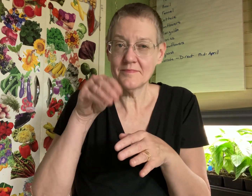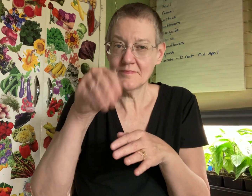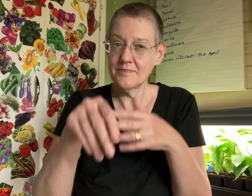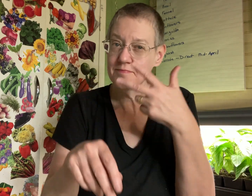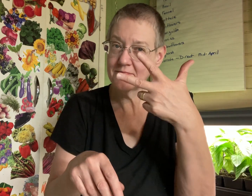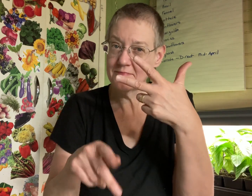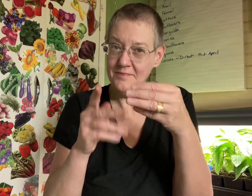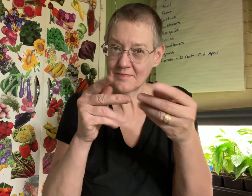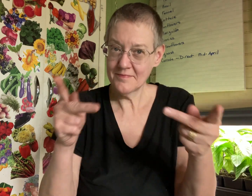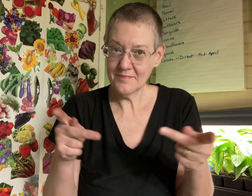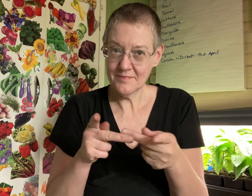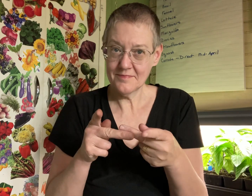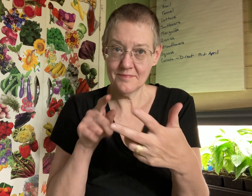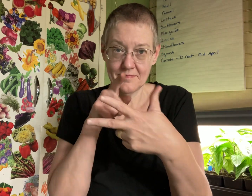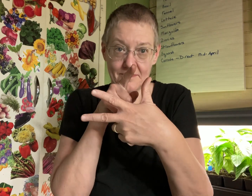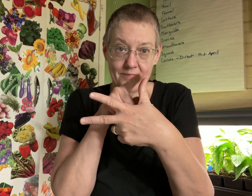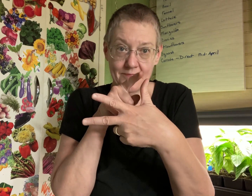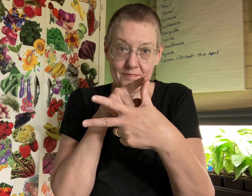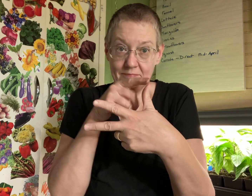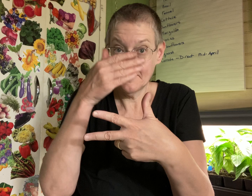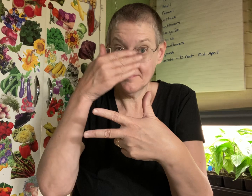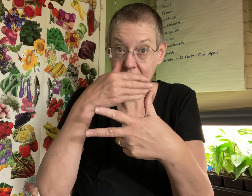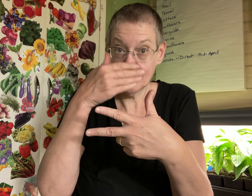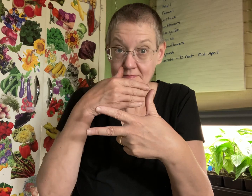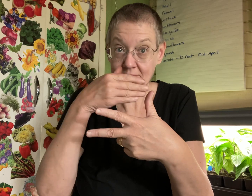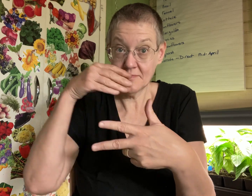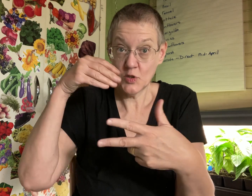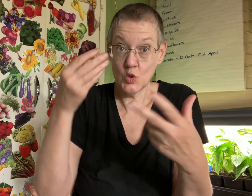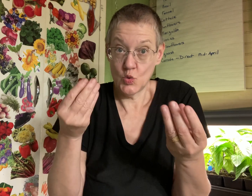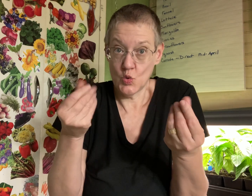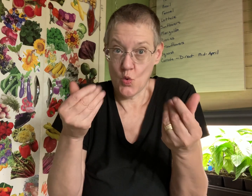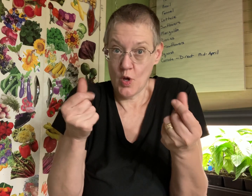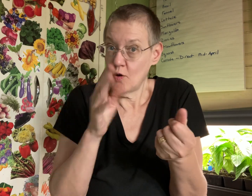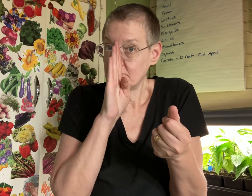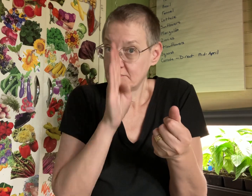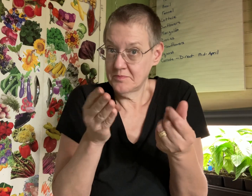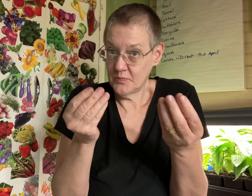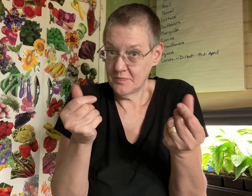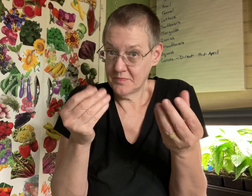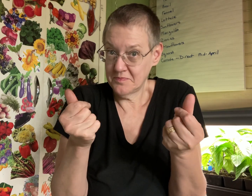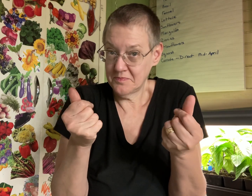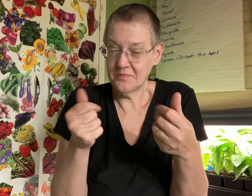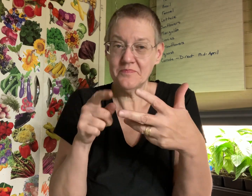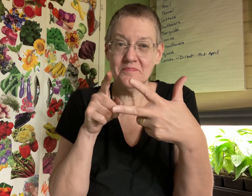plan to plant them in 3 locations. In the front garden, in the soil,